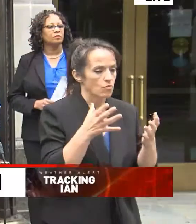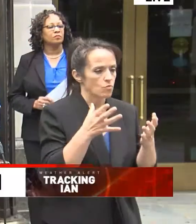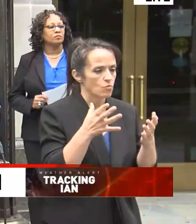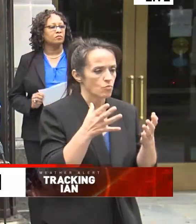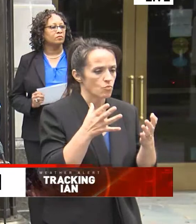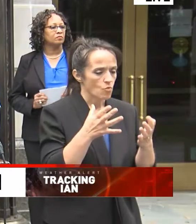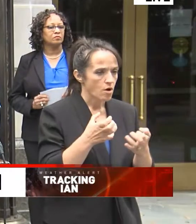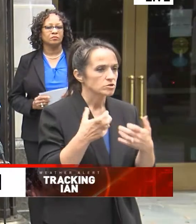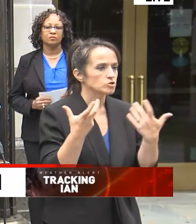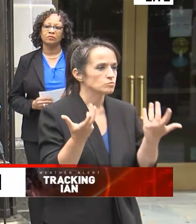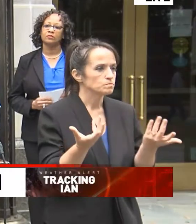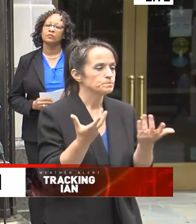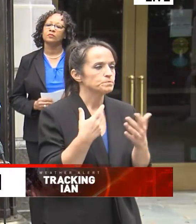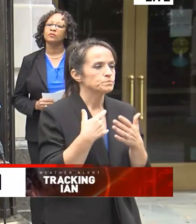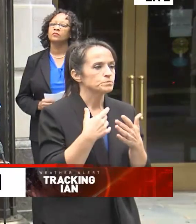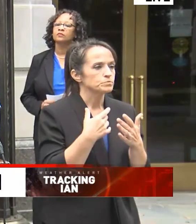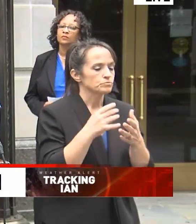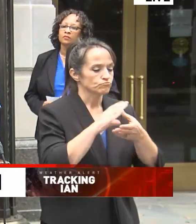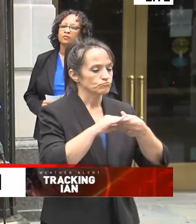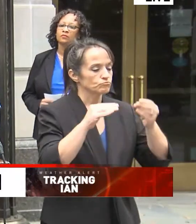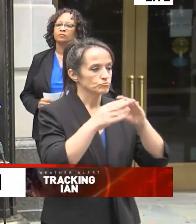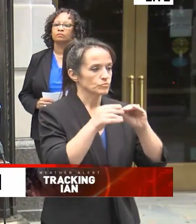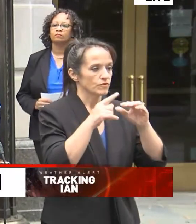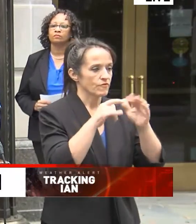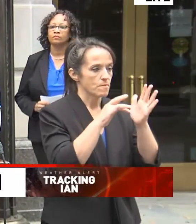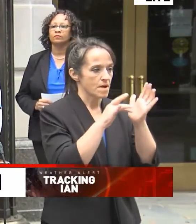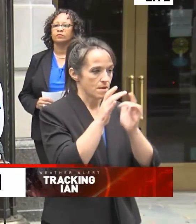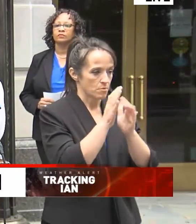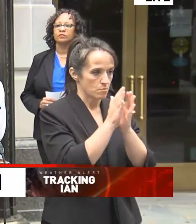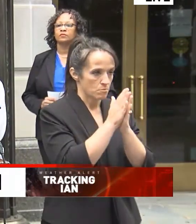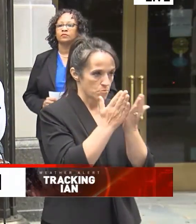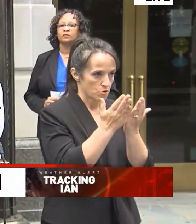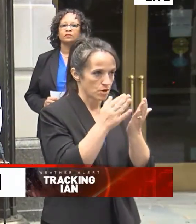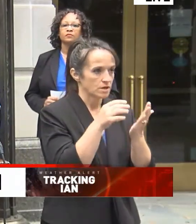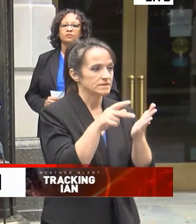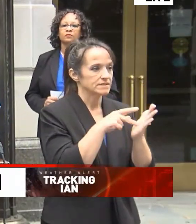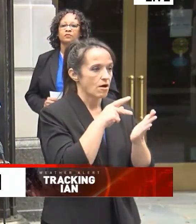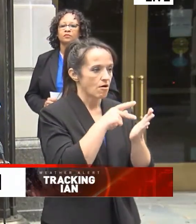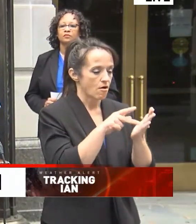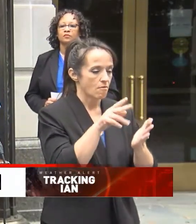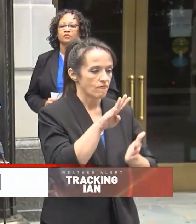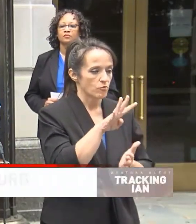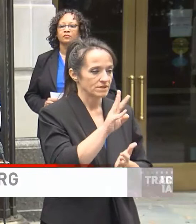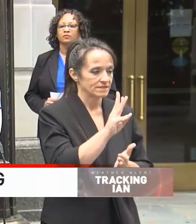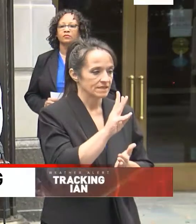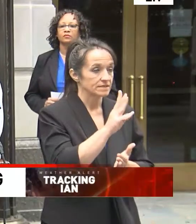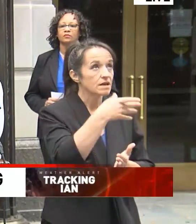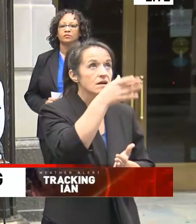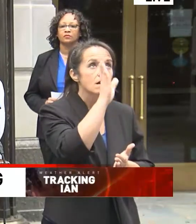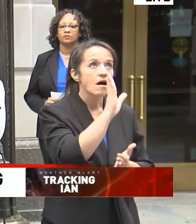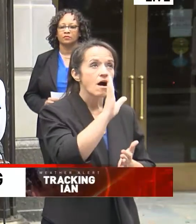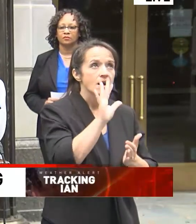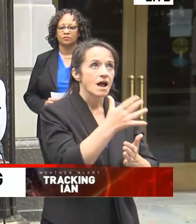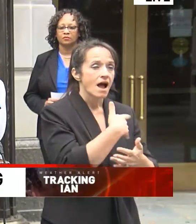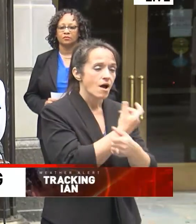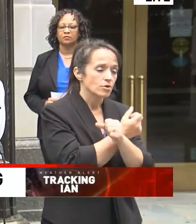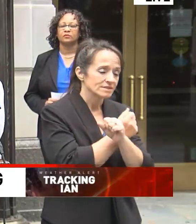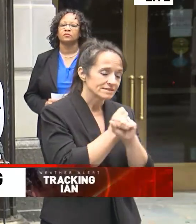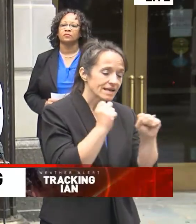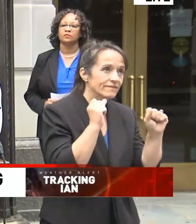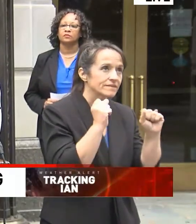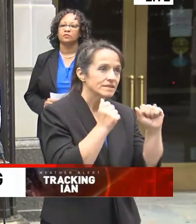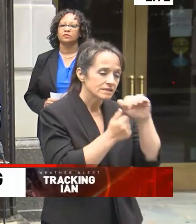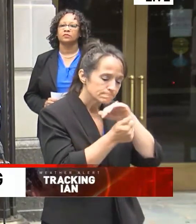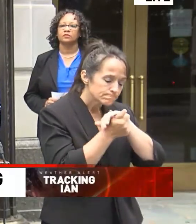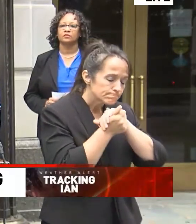of Psalm 46, a verse from there, that God is our refuge and our strength,